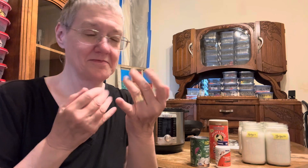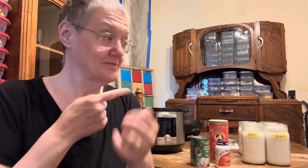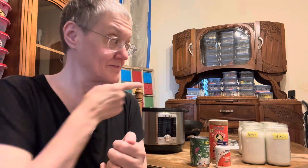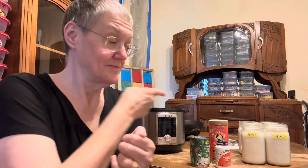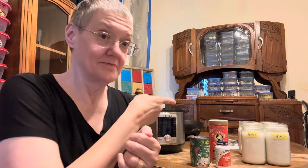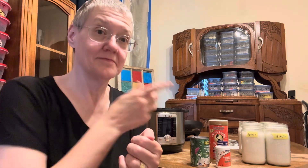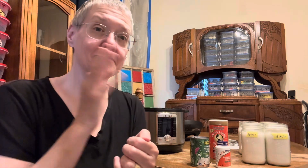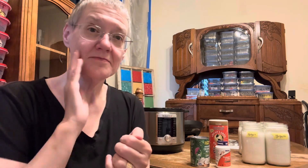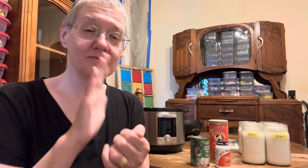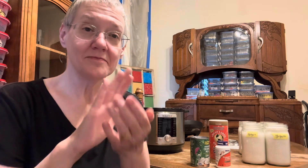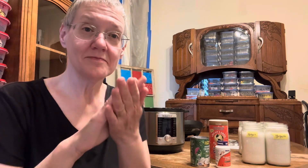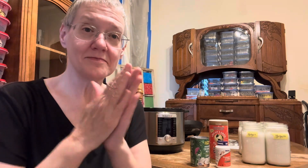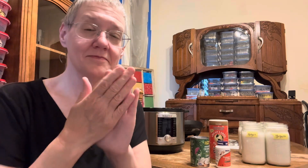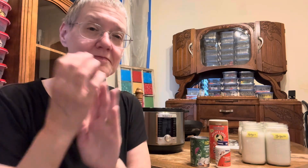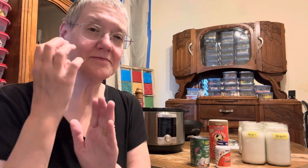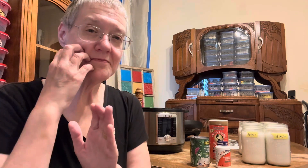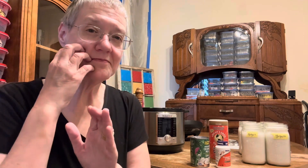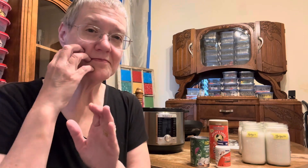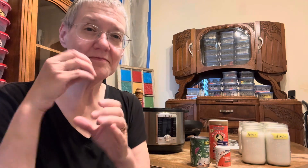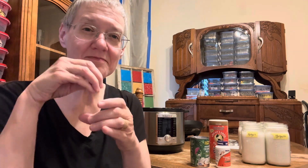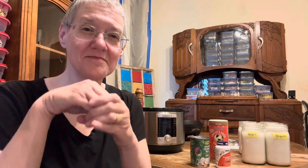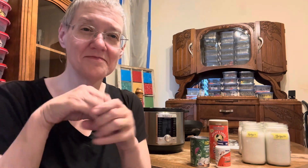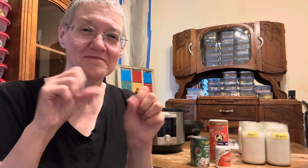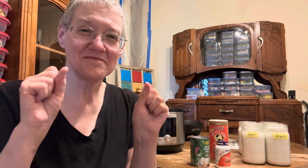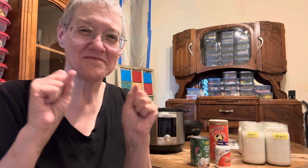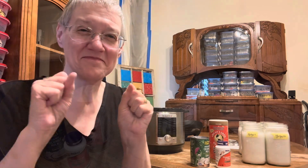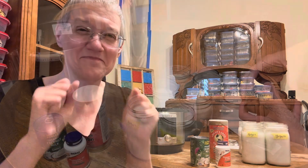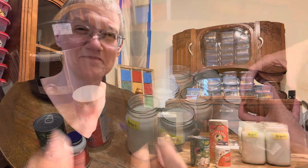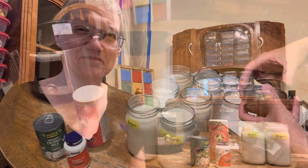I'm going to wait on those, but this will thicken up in the fridge.